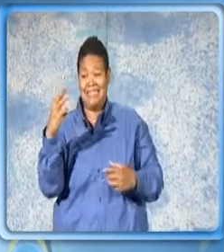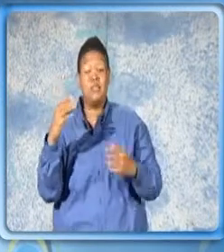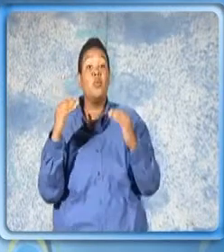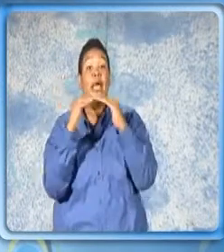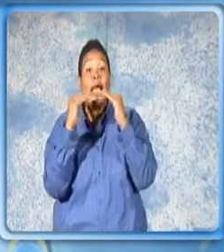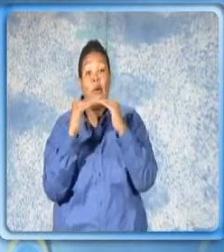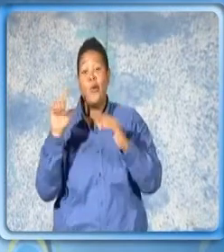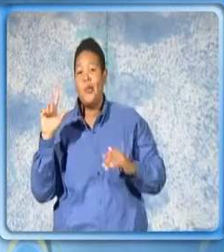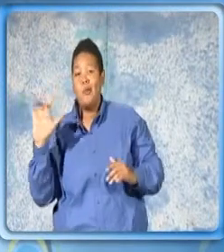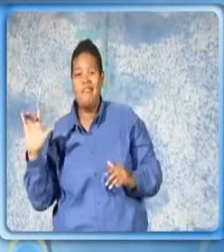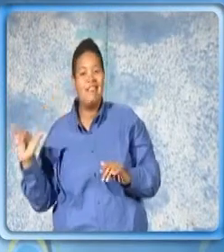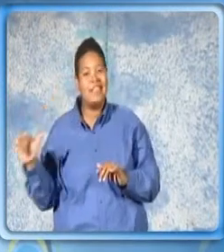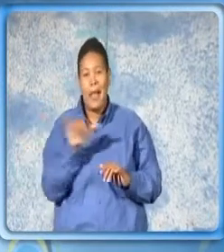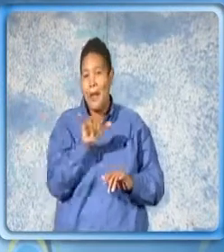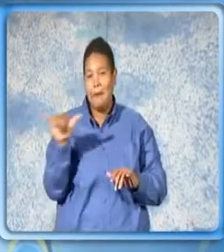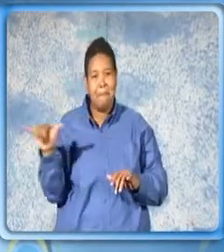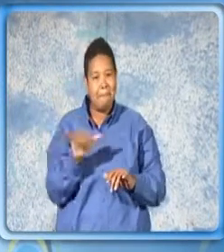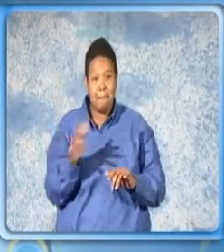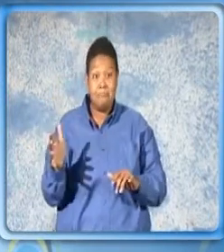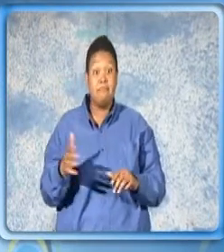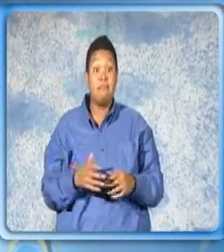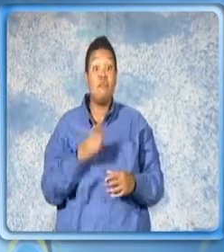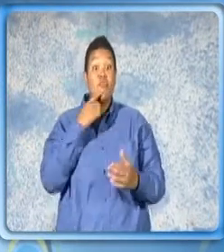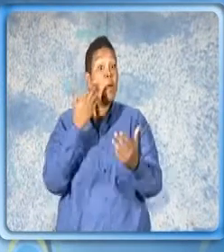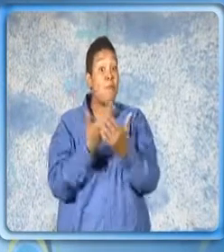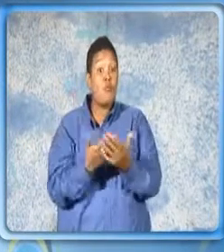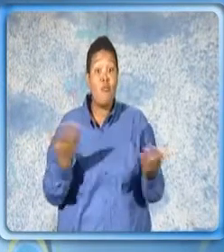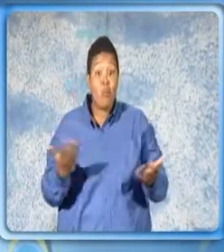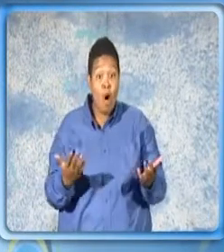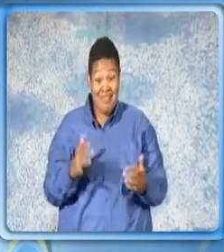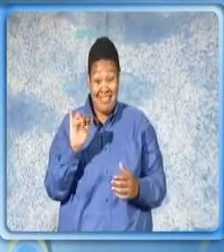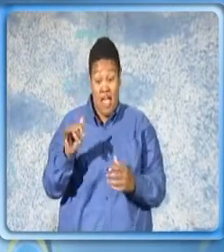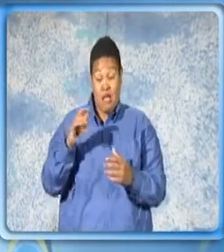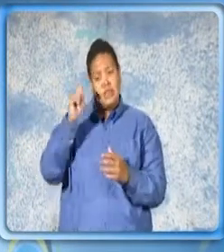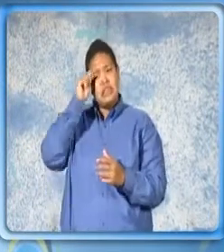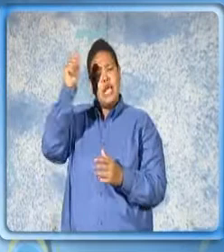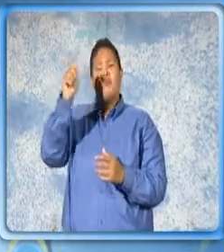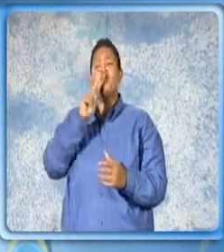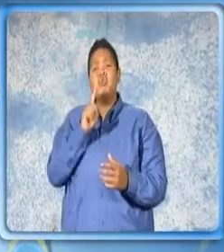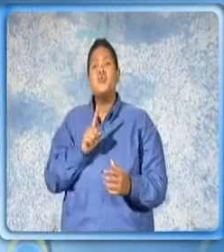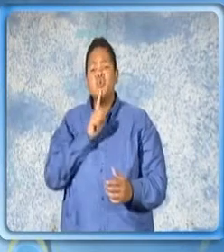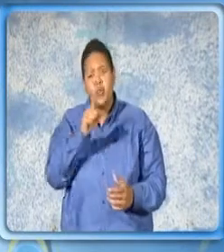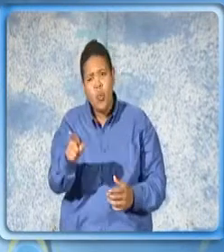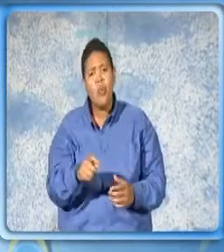to 25. This proves that Pythagoras' theorem is true.